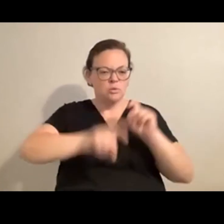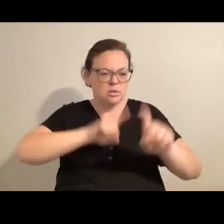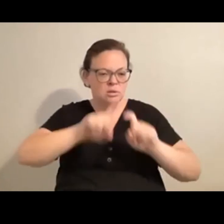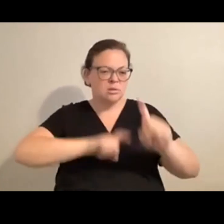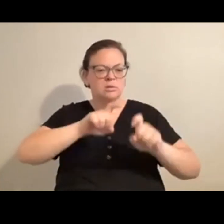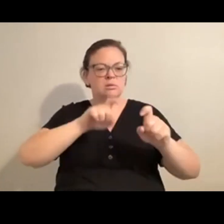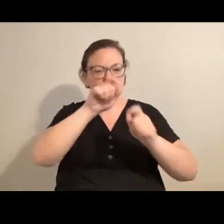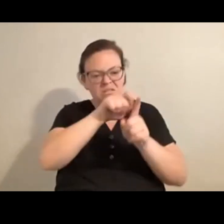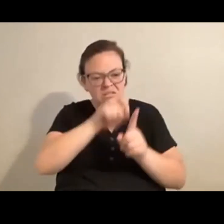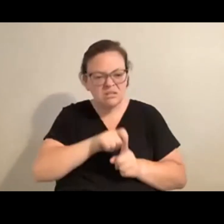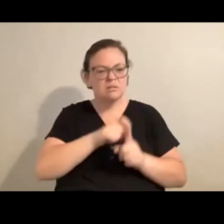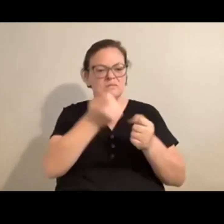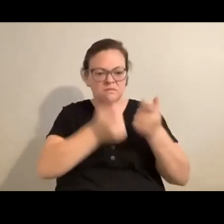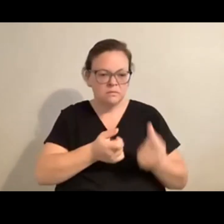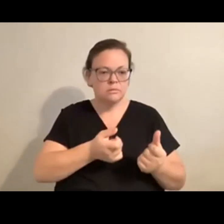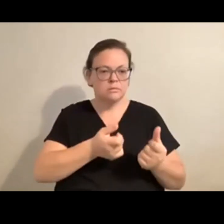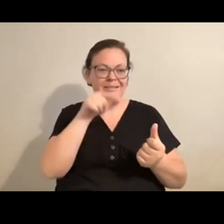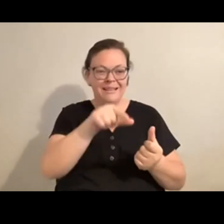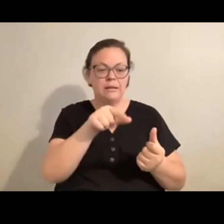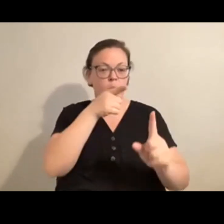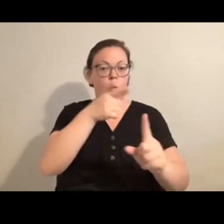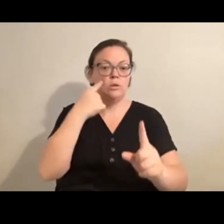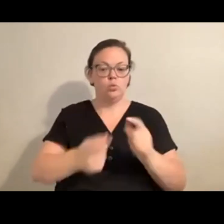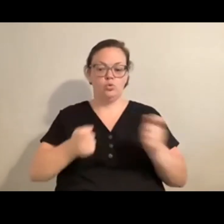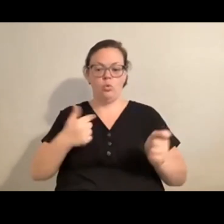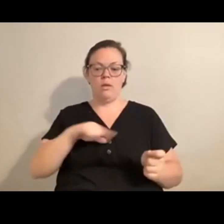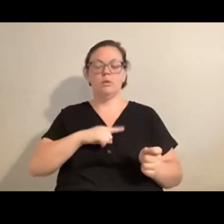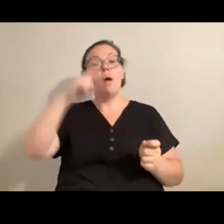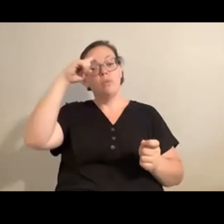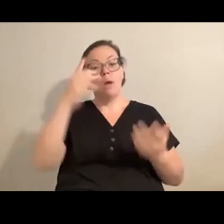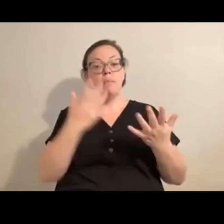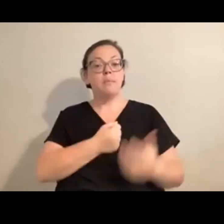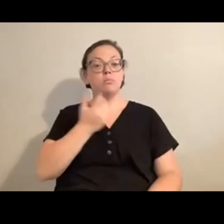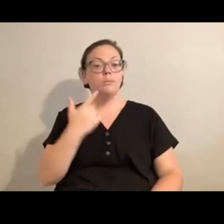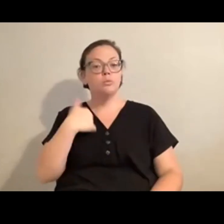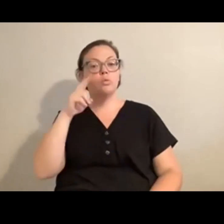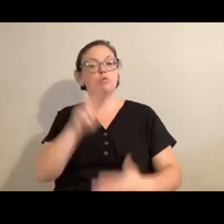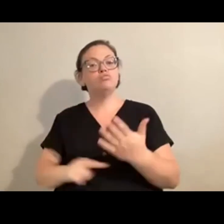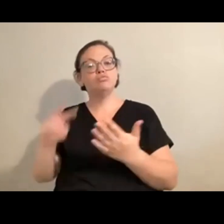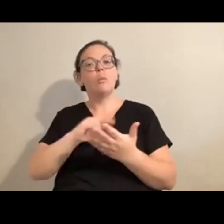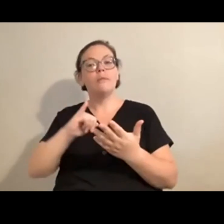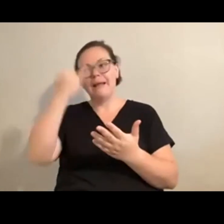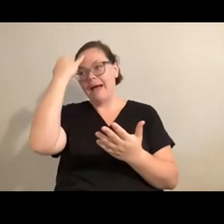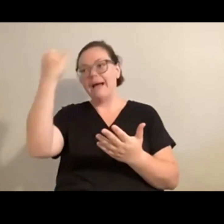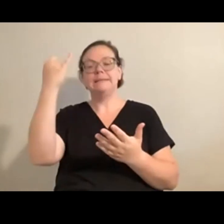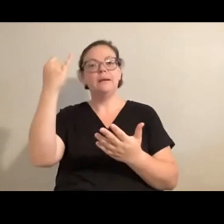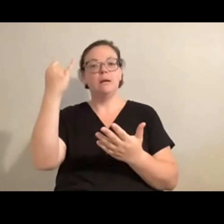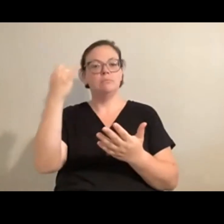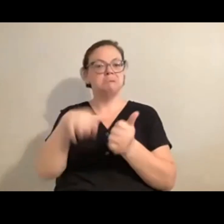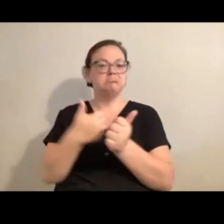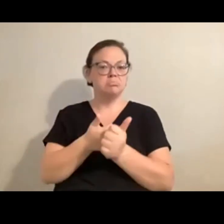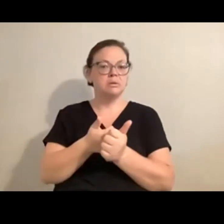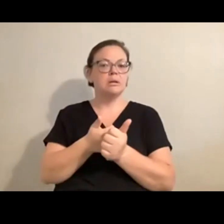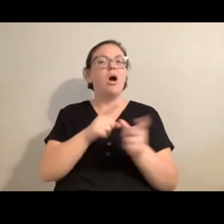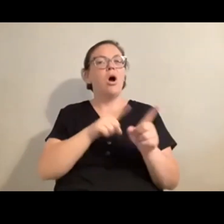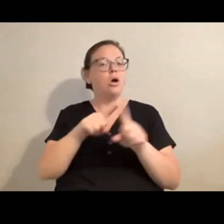us. So I thought we would look at some poems with this idea in mind, and certainly poems that have America